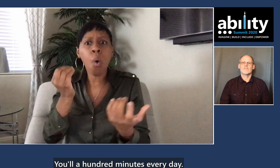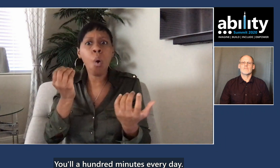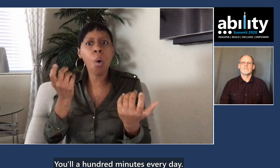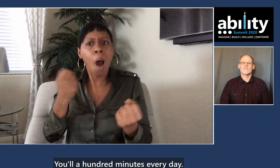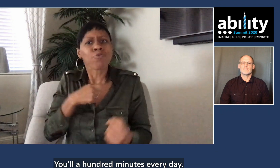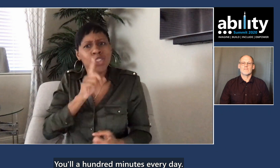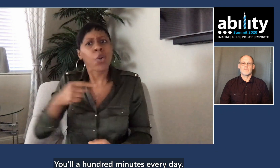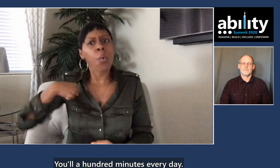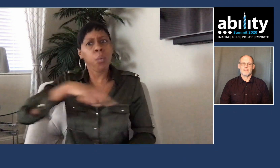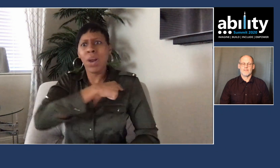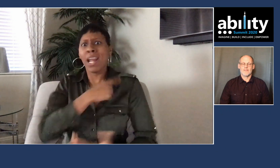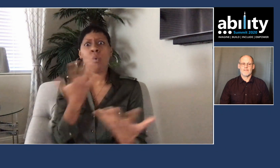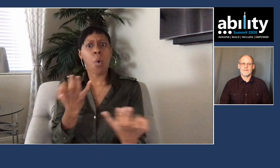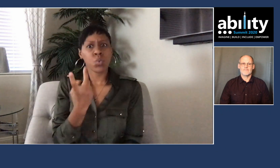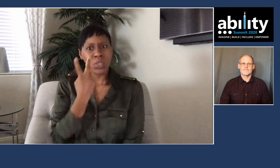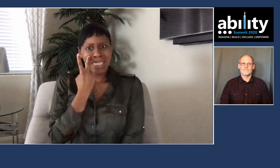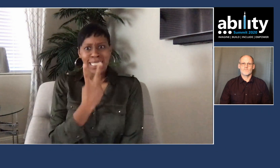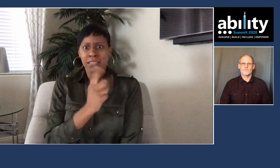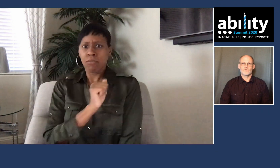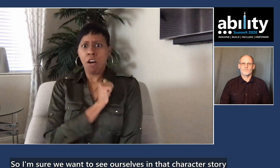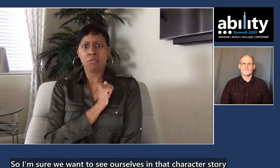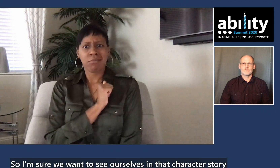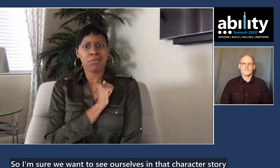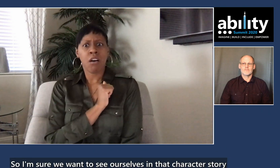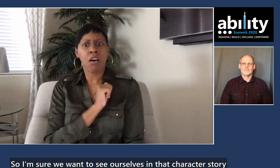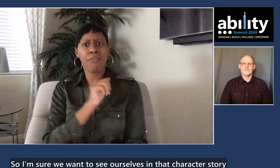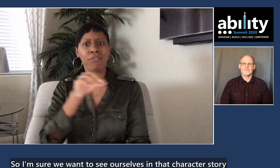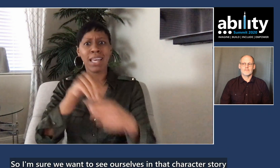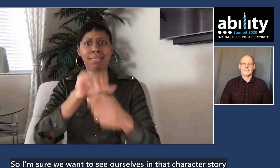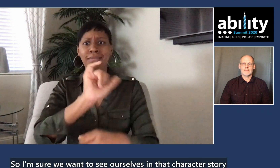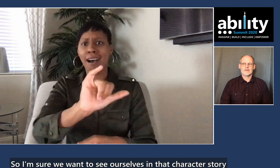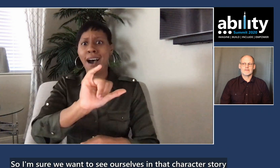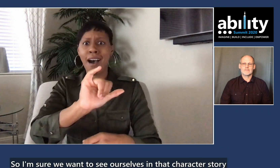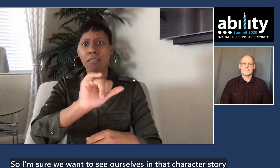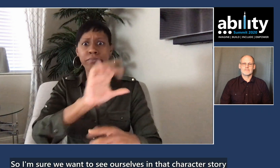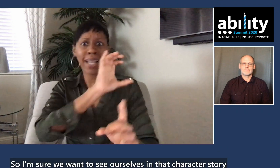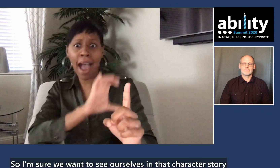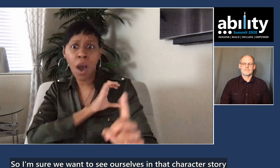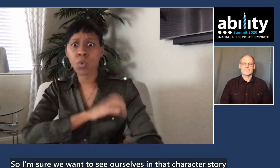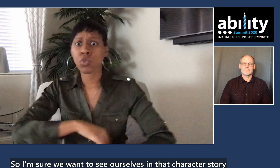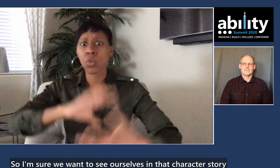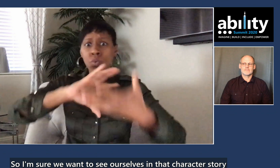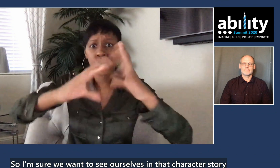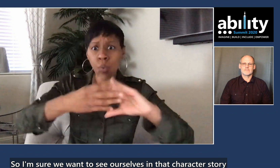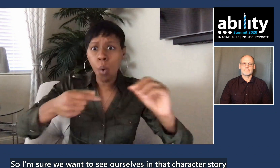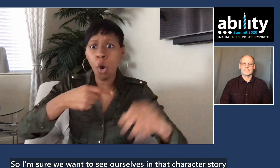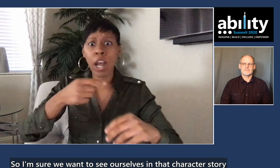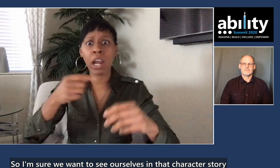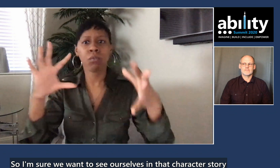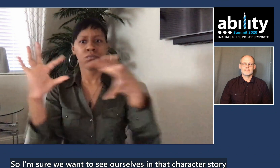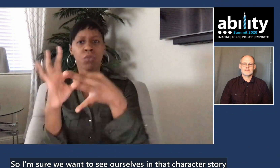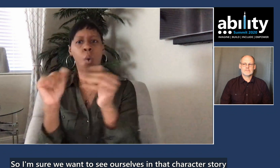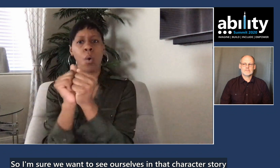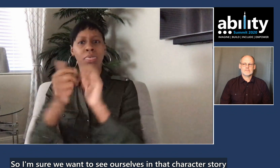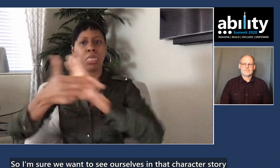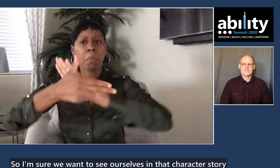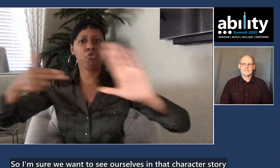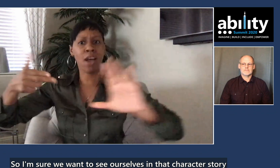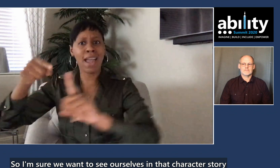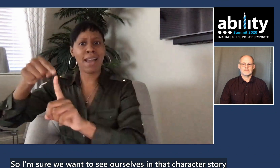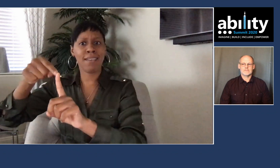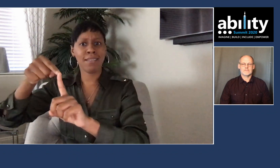every day. So I'm sure we want to see ourselves in that character